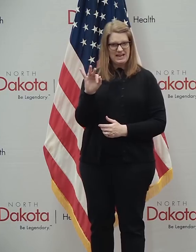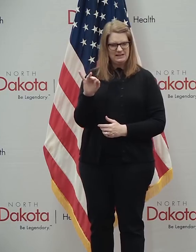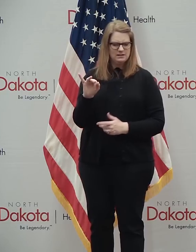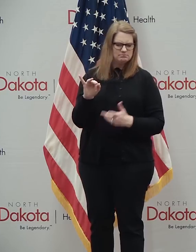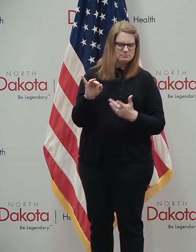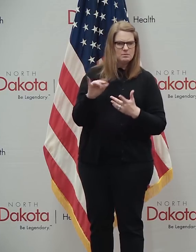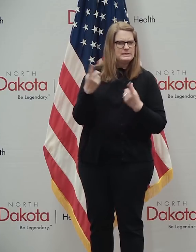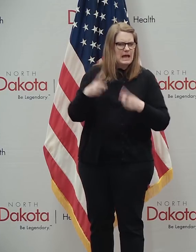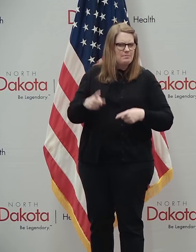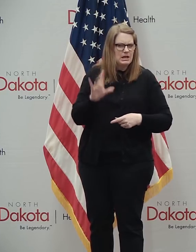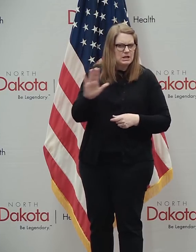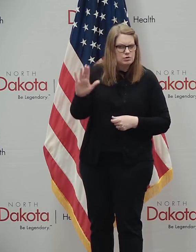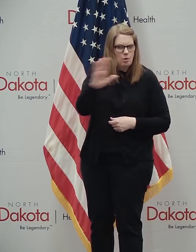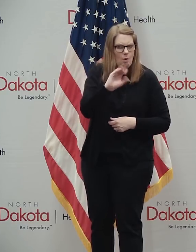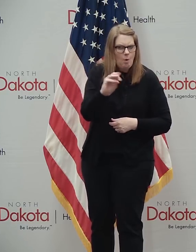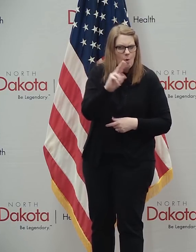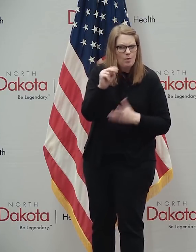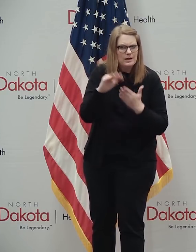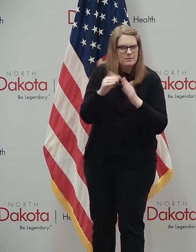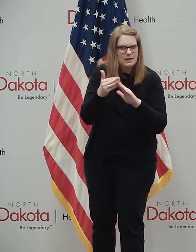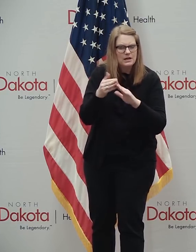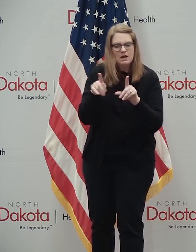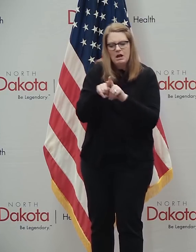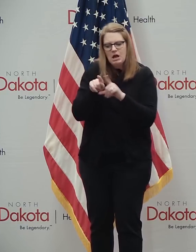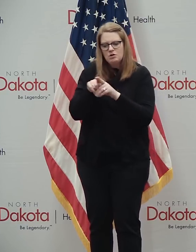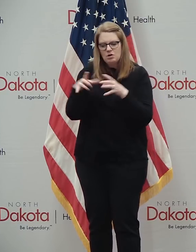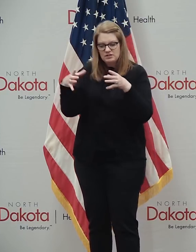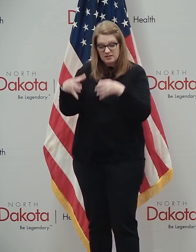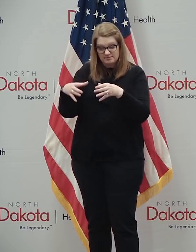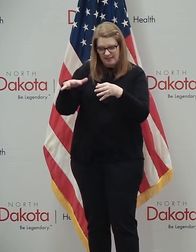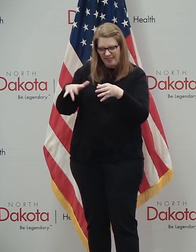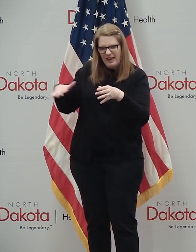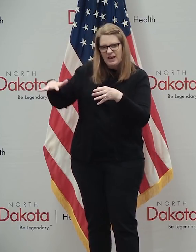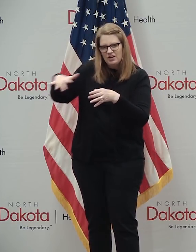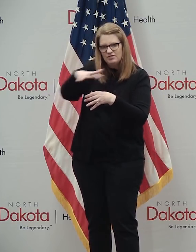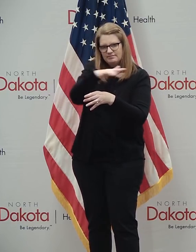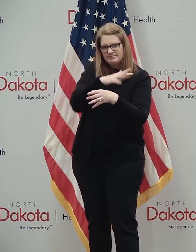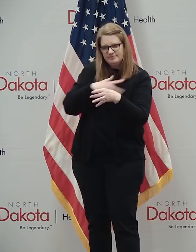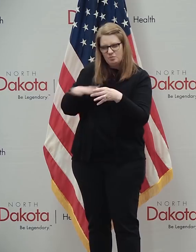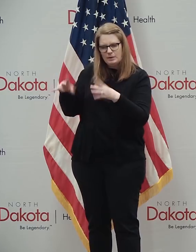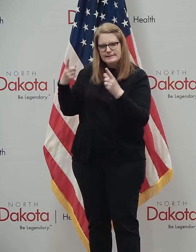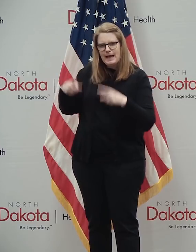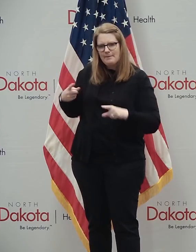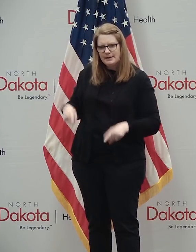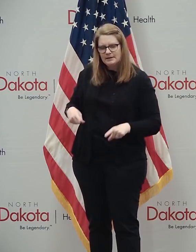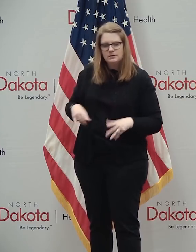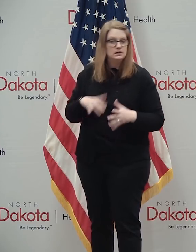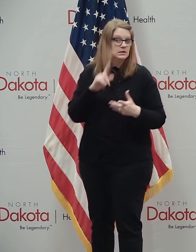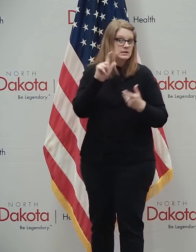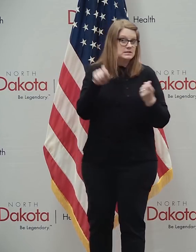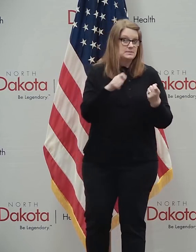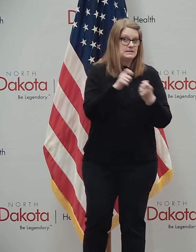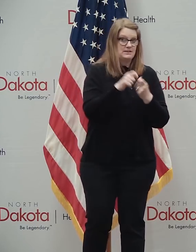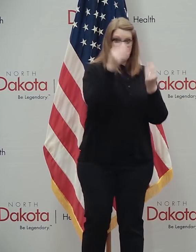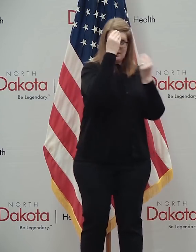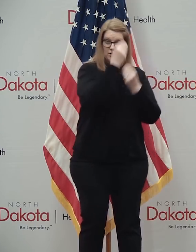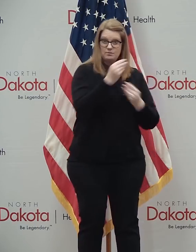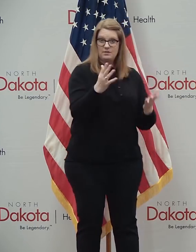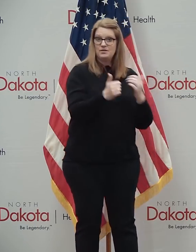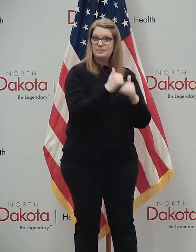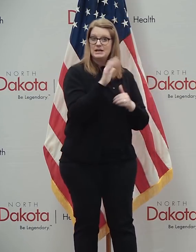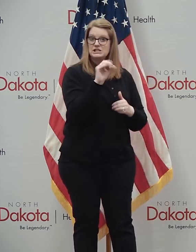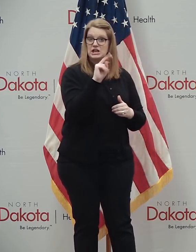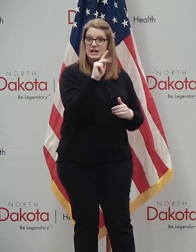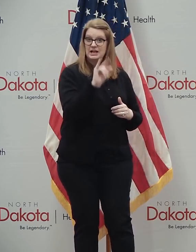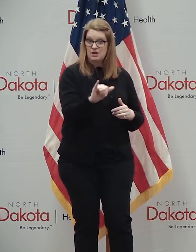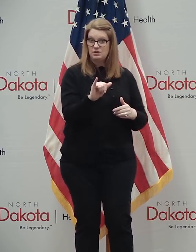community and surrounding areas when choosing a plan for graduation. Specific data for each county can be found